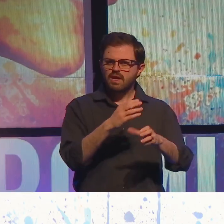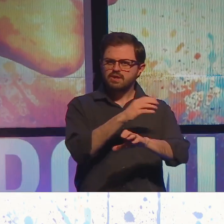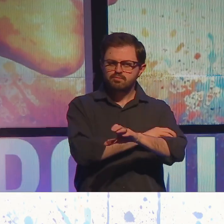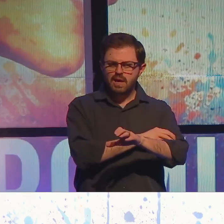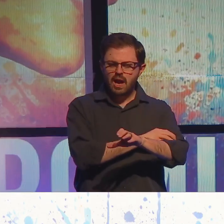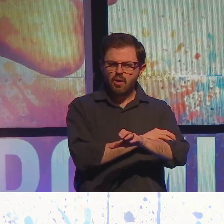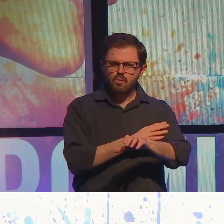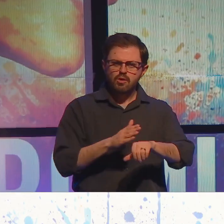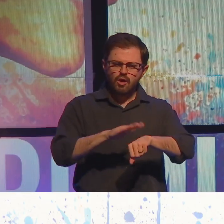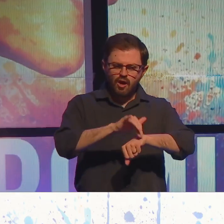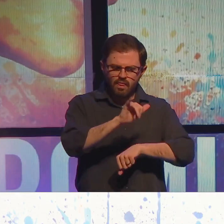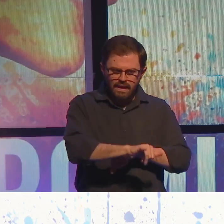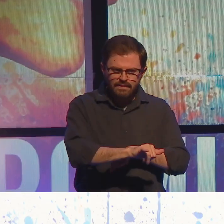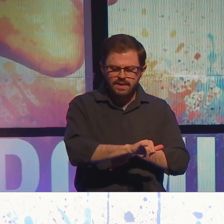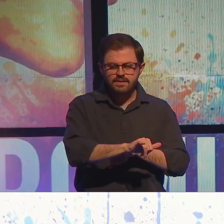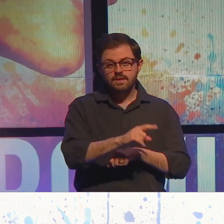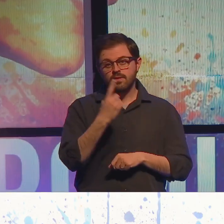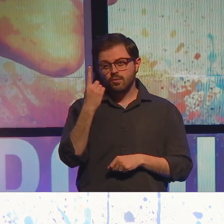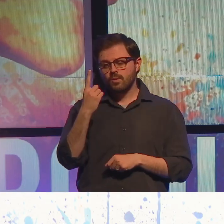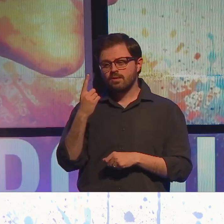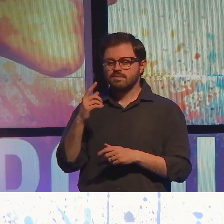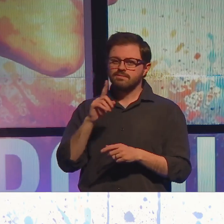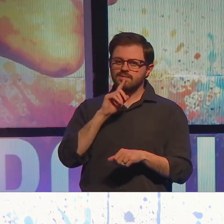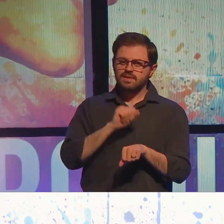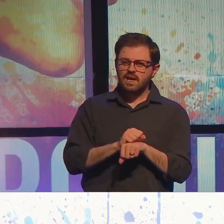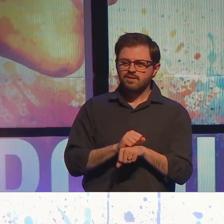When enslaved people were renamed.